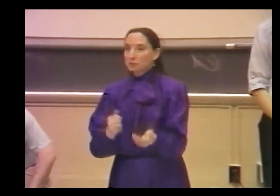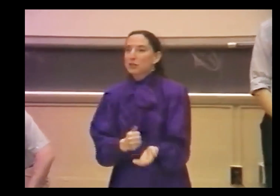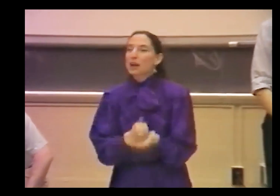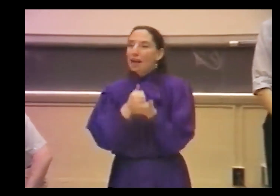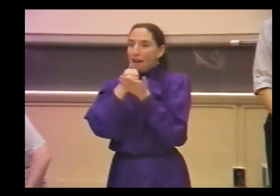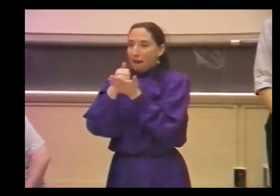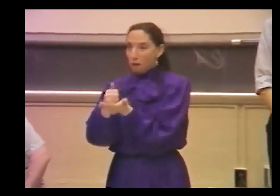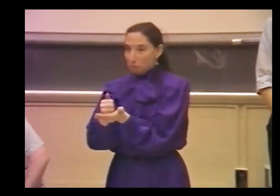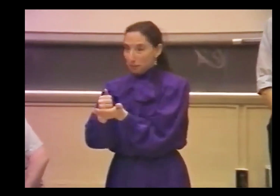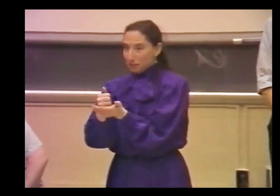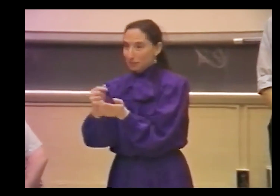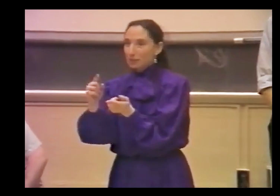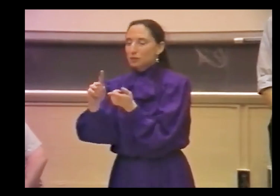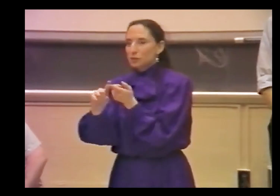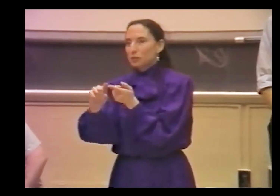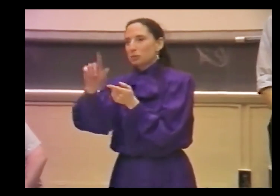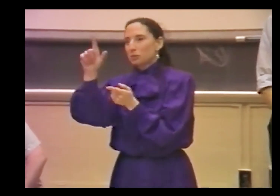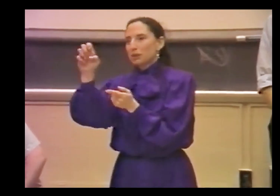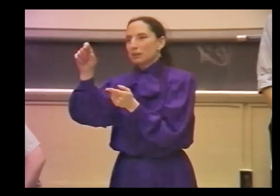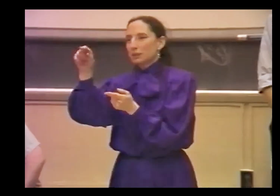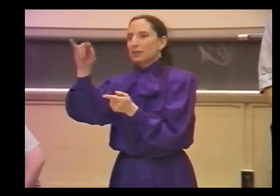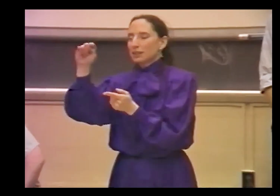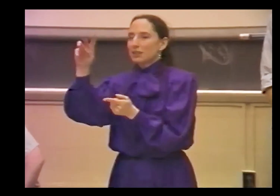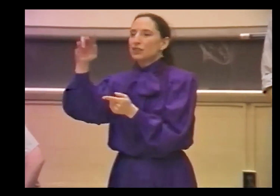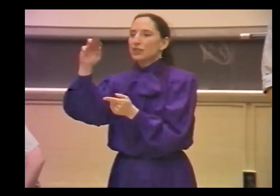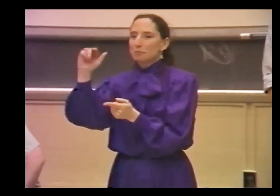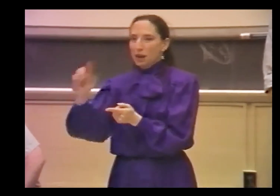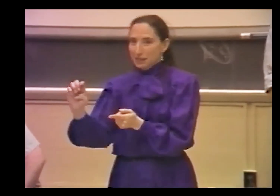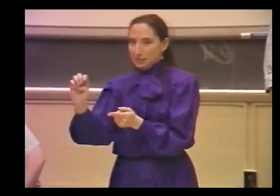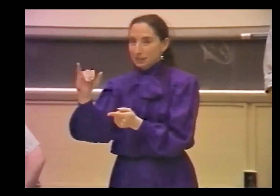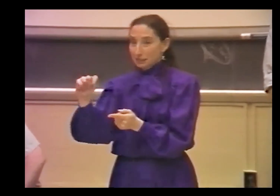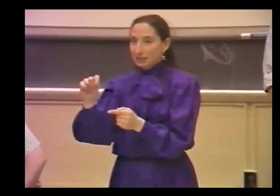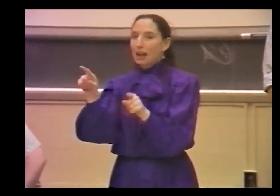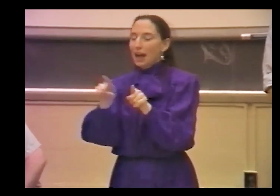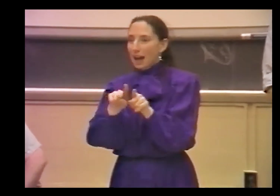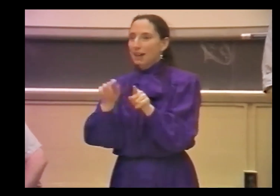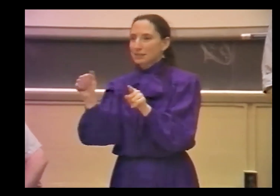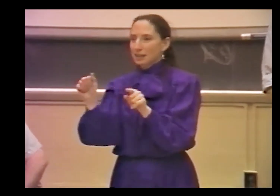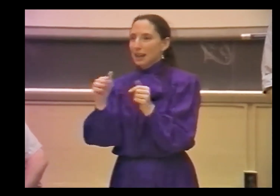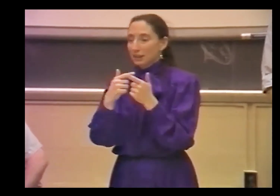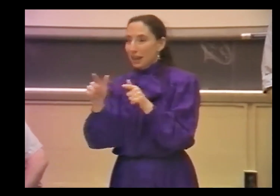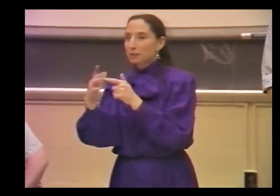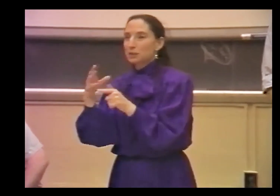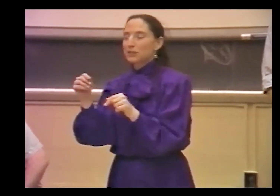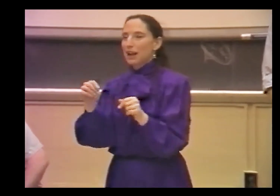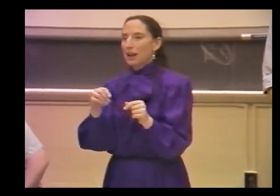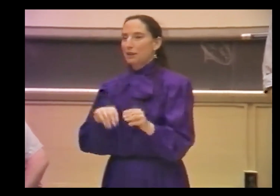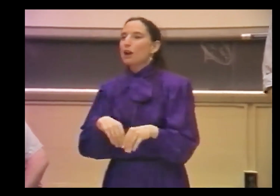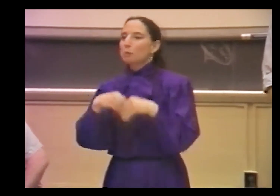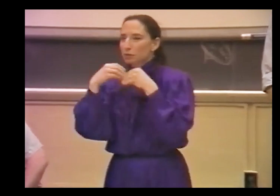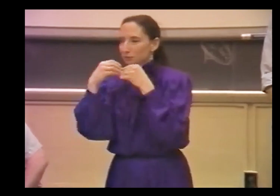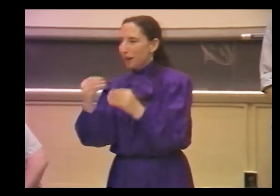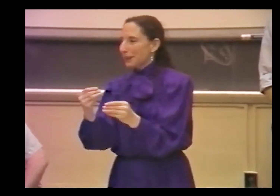language helped to legitimize it as a language and